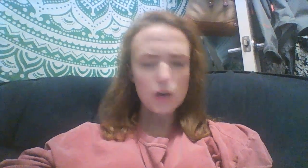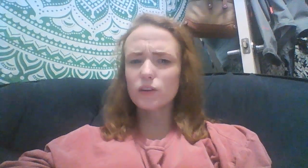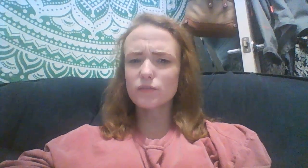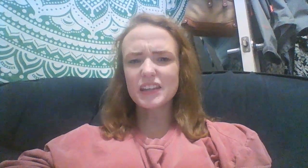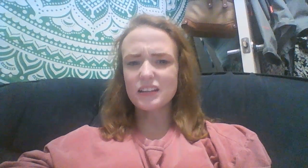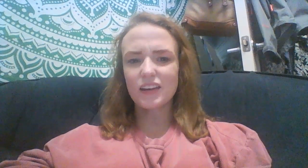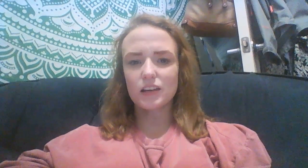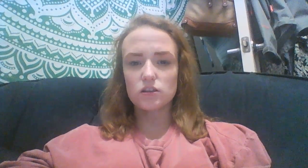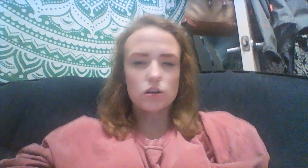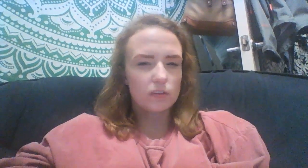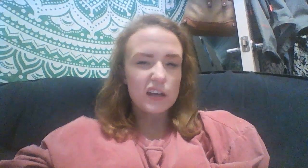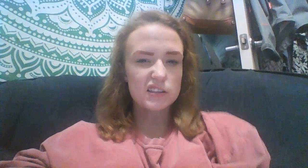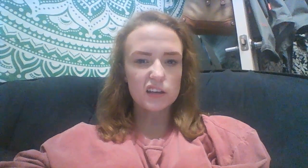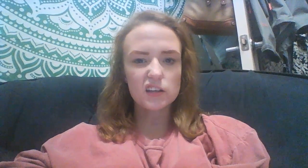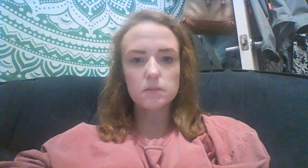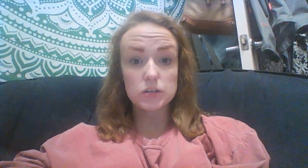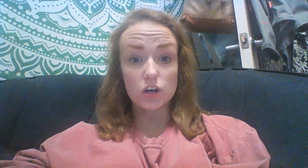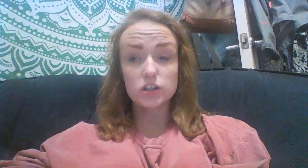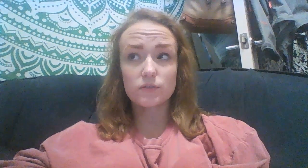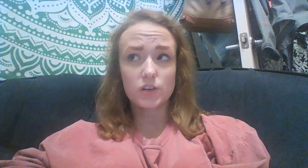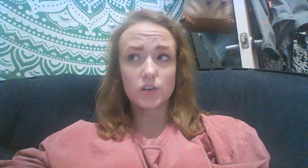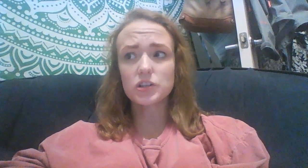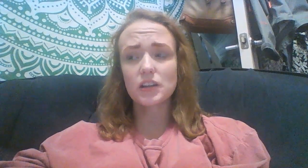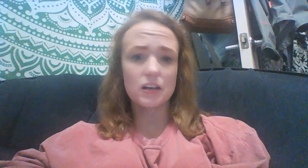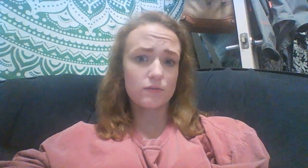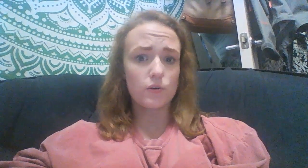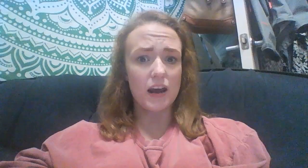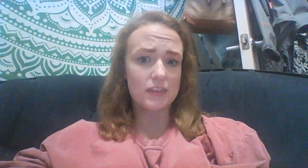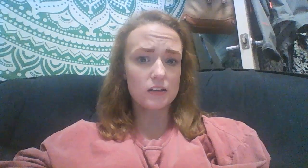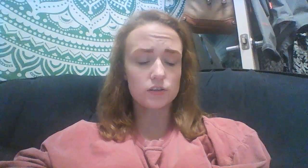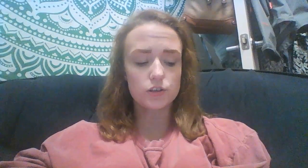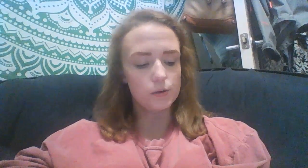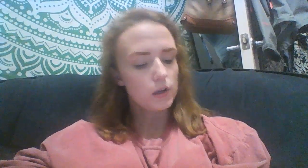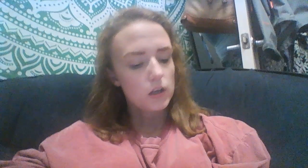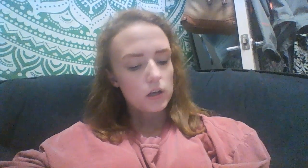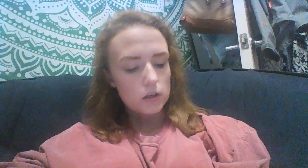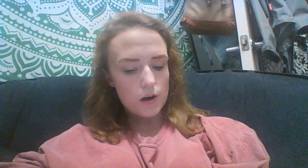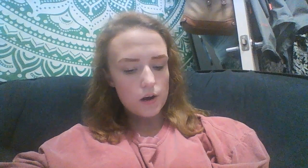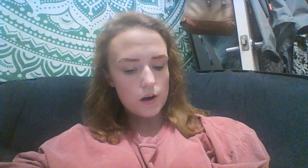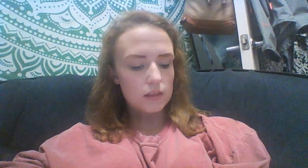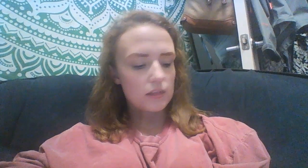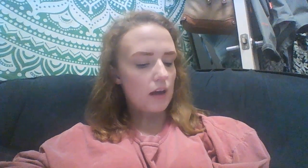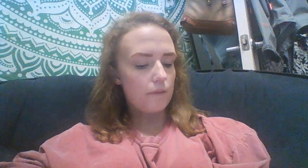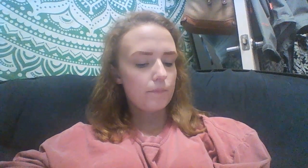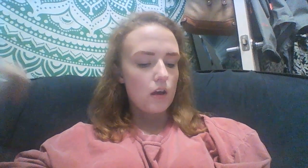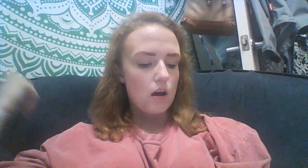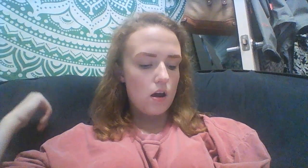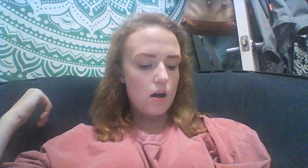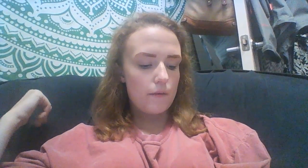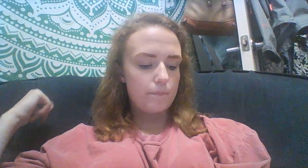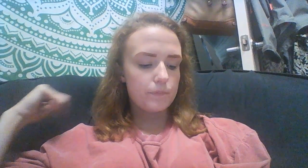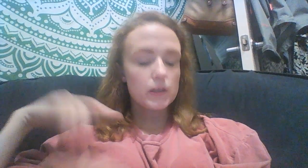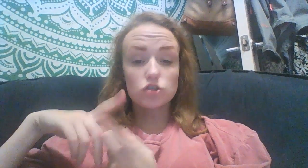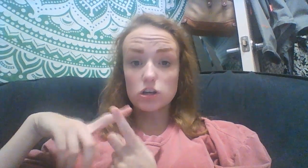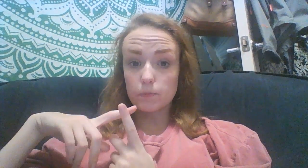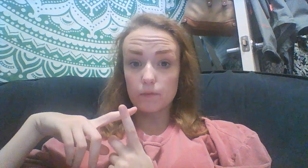Or really, like you're less likely to be judged if you're Christian than if you're atheist too. So yeah. Gender